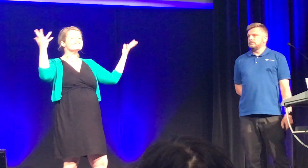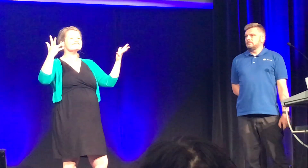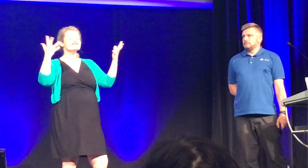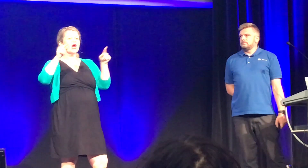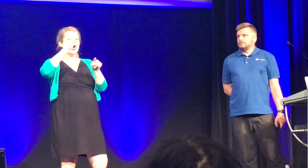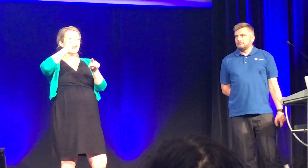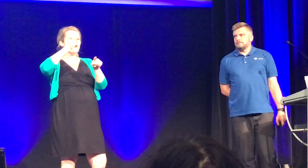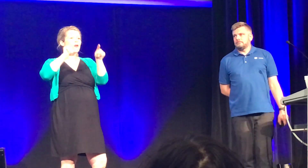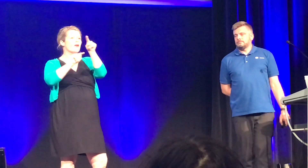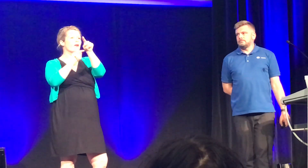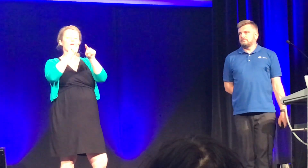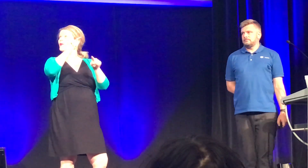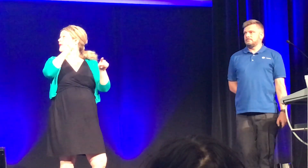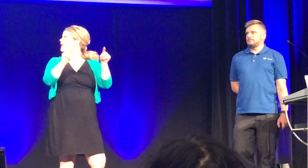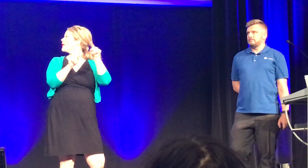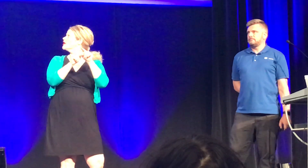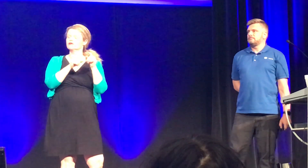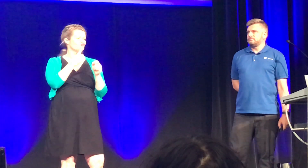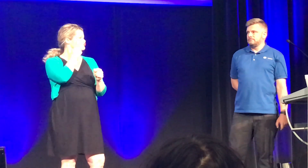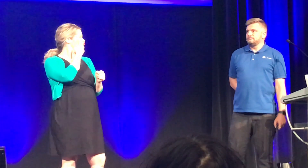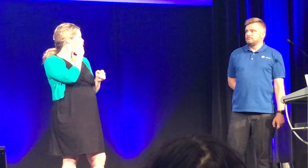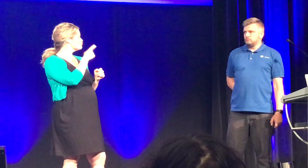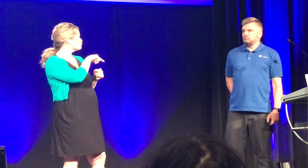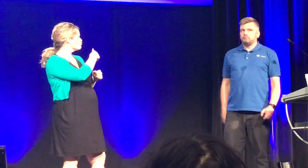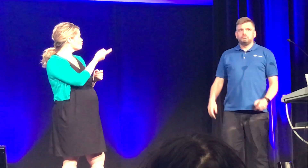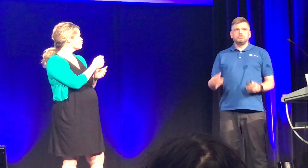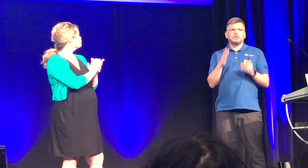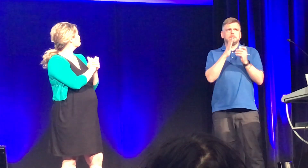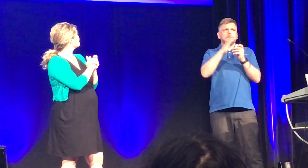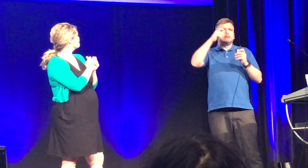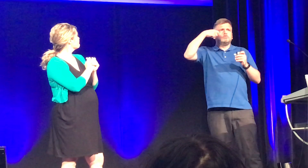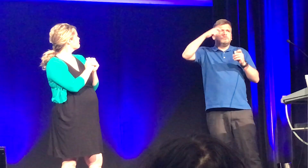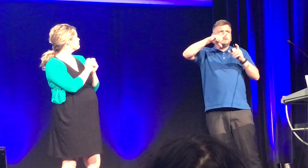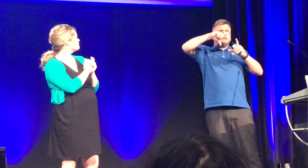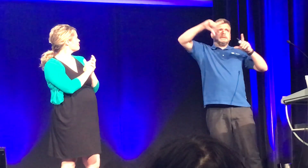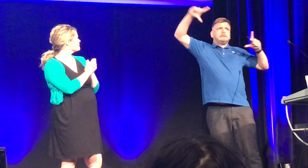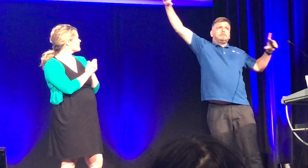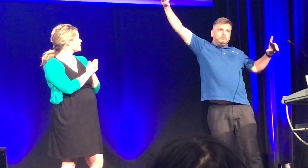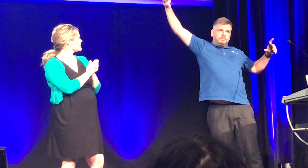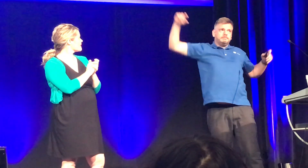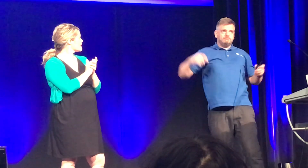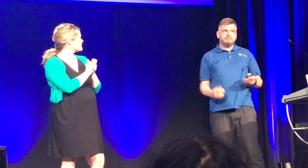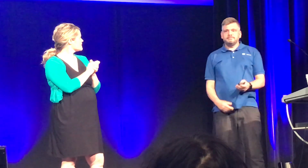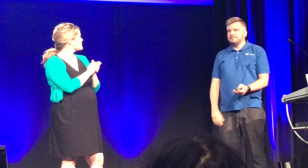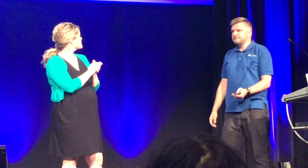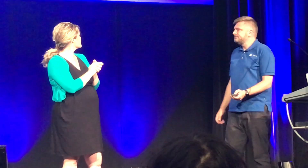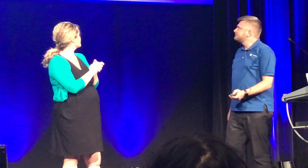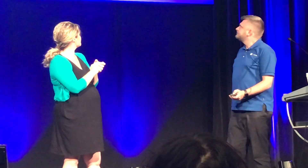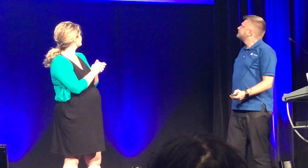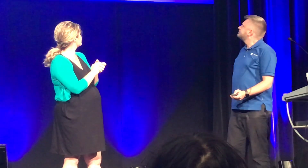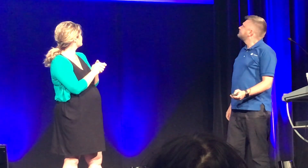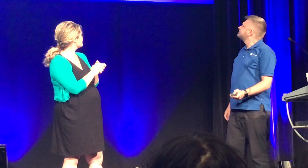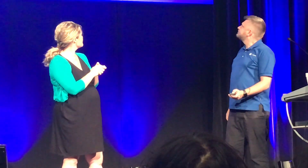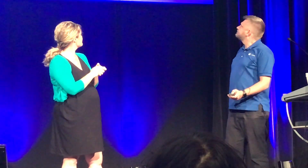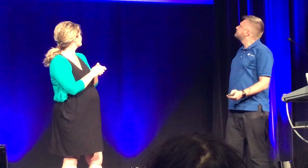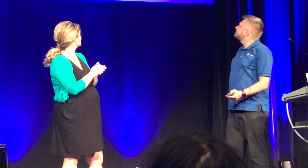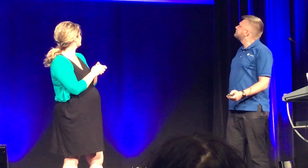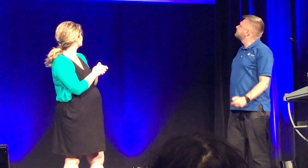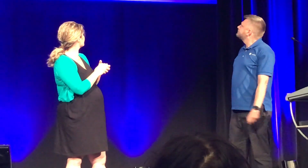I'm going to show you an example of a video about recycling. If we could move to full screen, please, so we